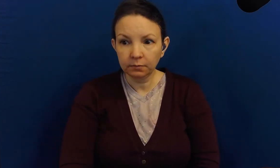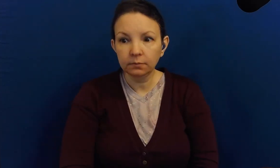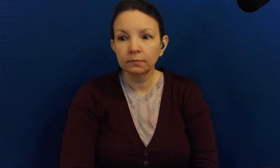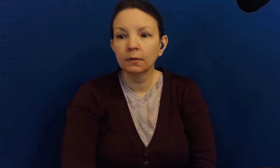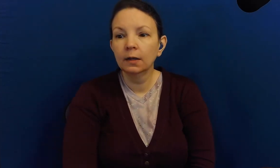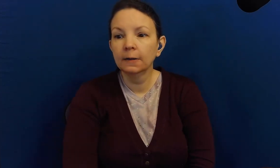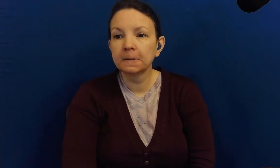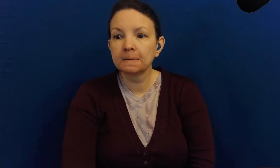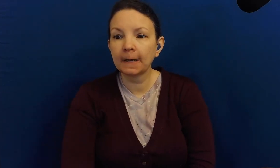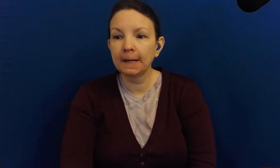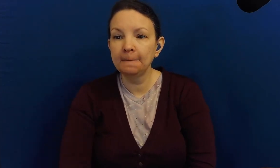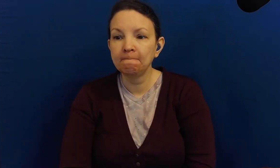Okay.